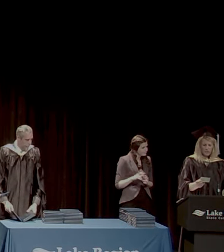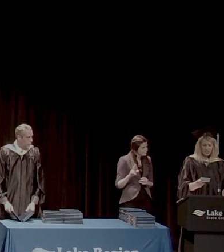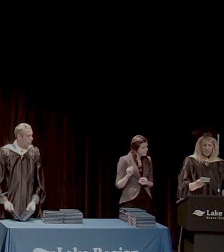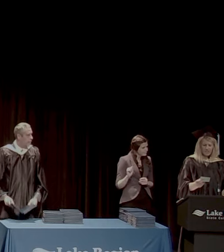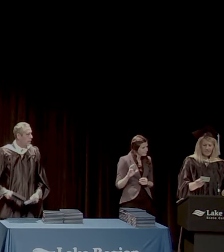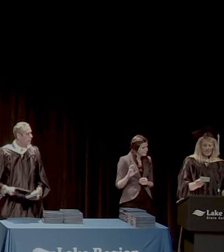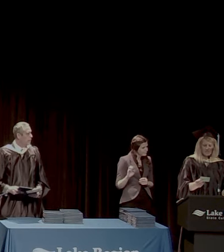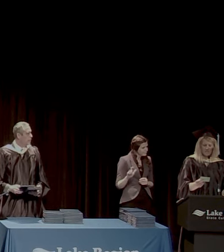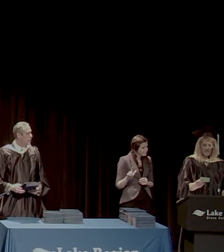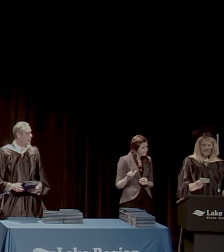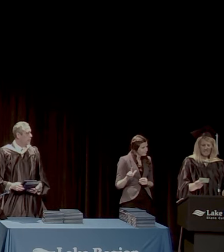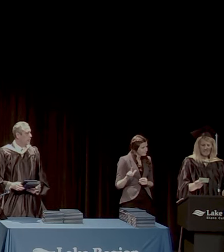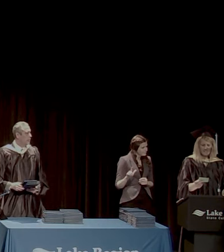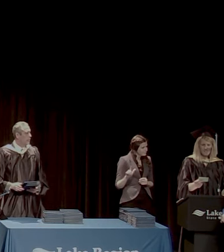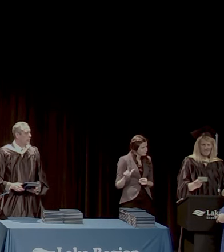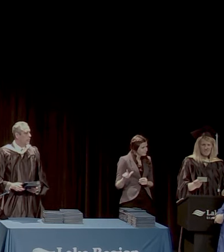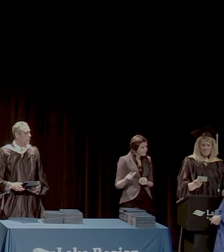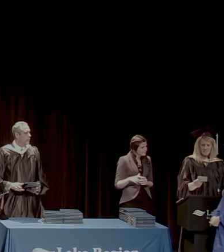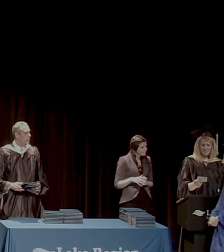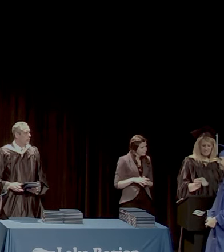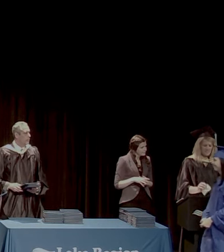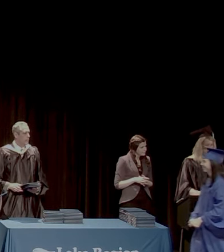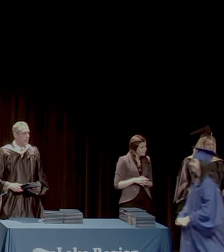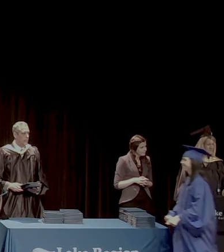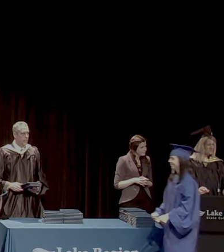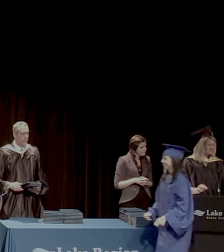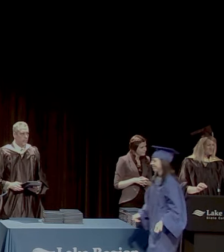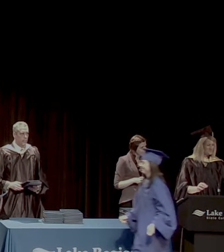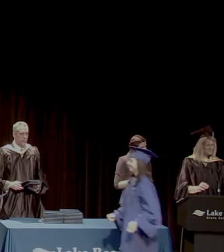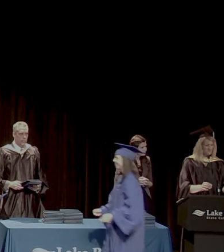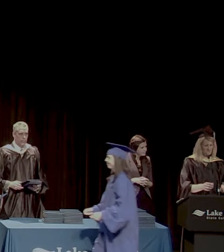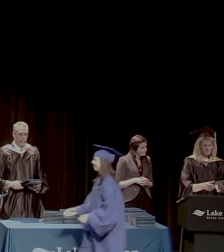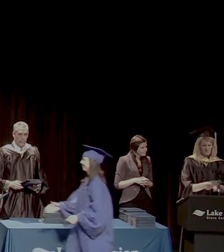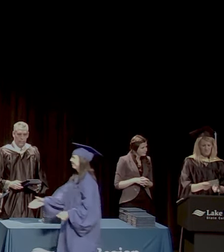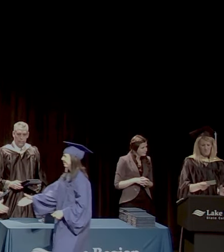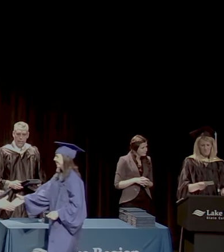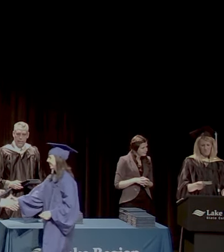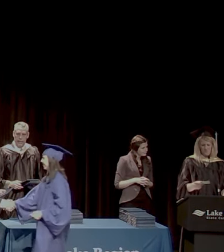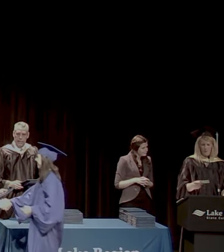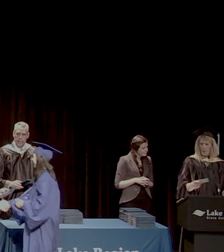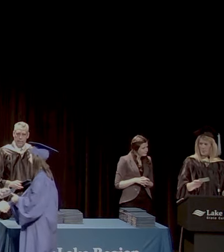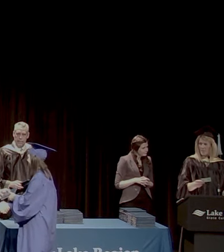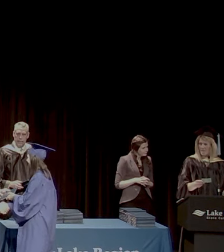Rachel Lohr, Associate in Applied Science, Associate Degree Nurse.